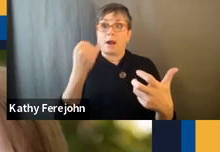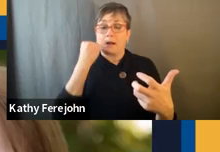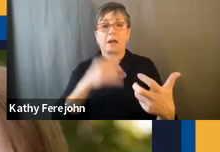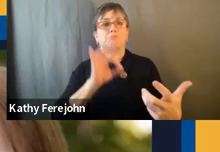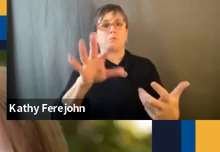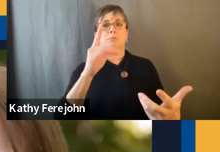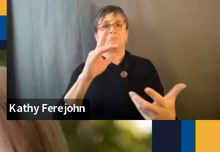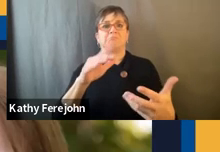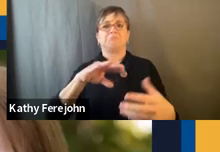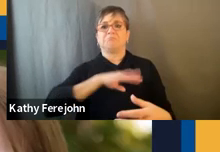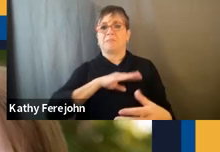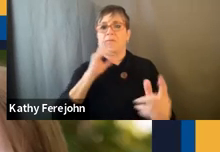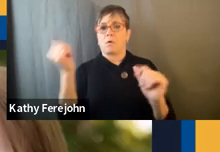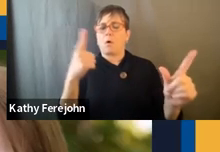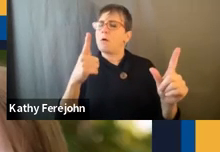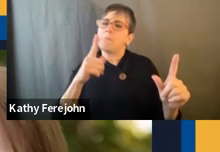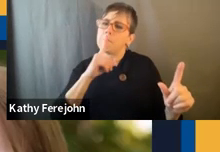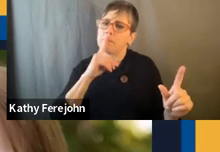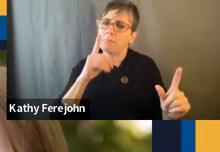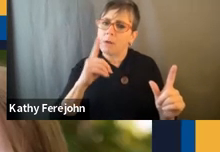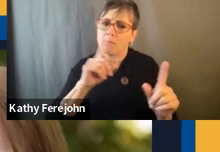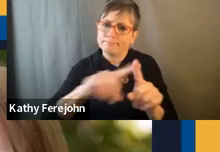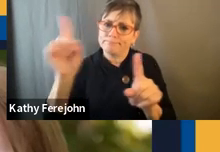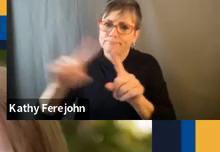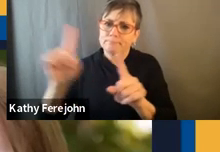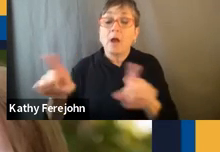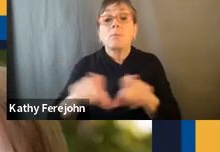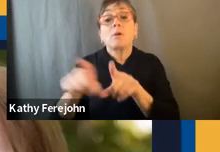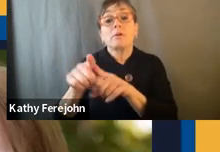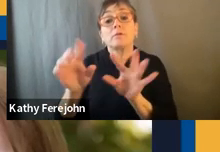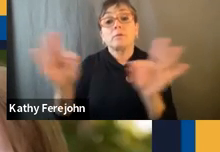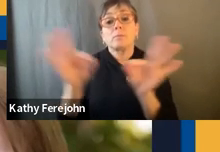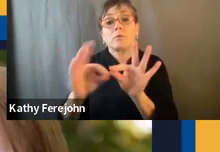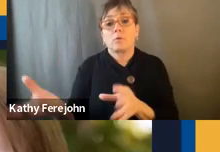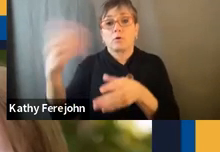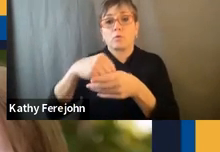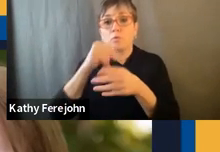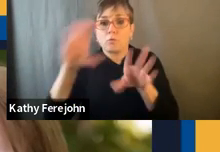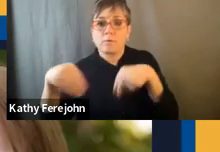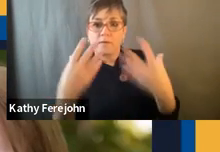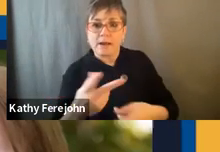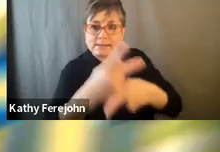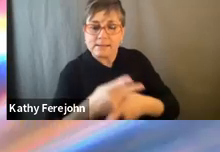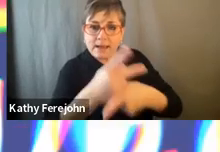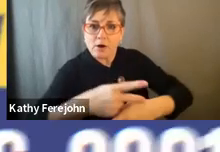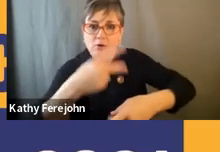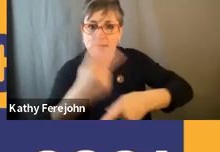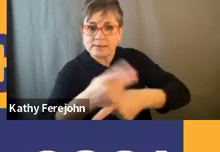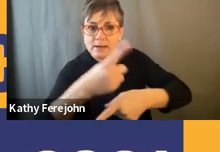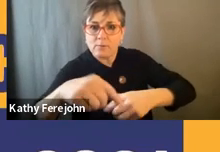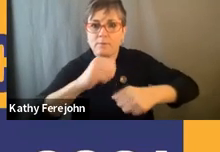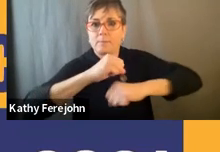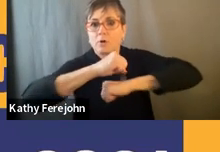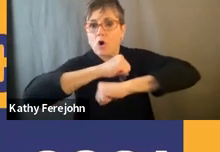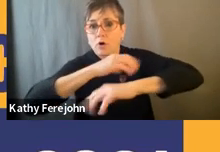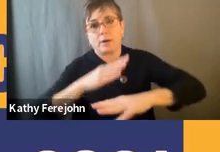parents, to include the caregivers, the guardians, because they know best too, as well as the rest of these wonderful people at these organizations. On January 26th